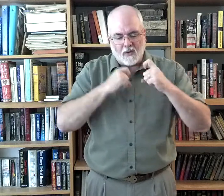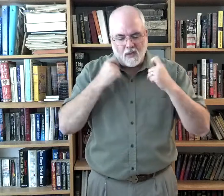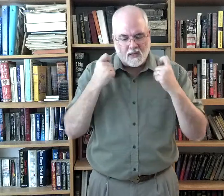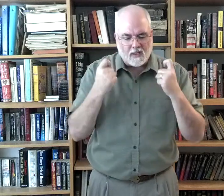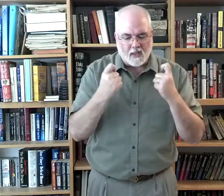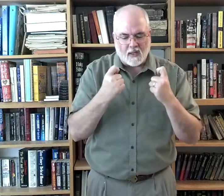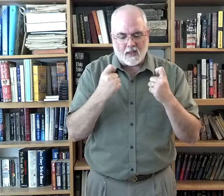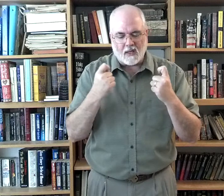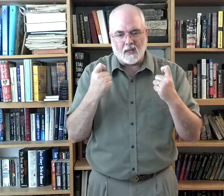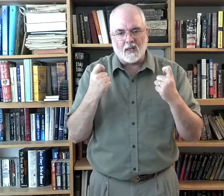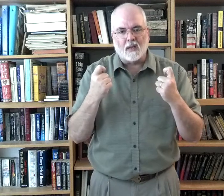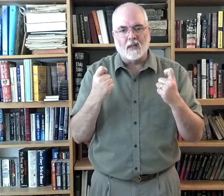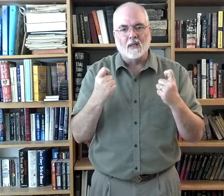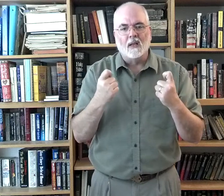secret sin,